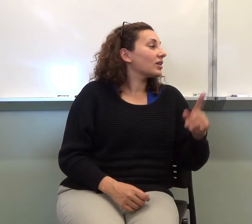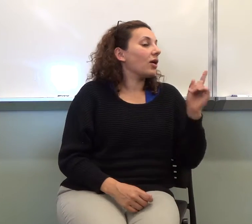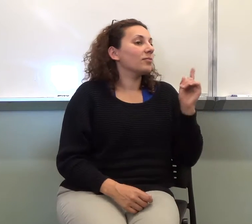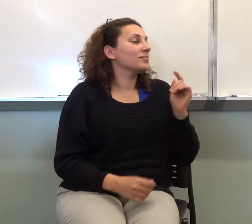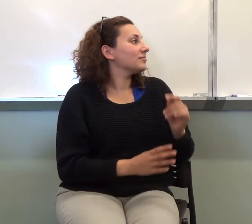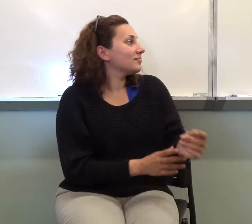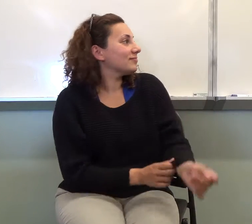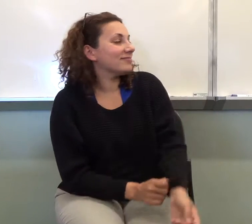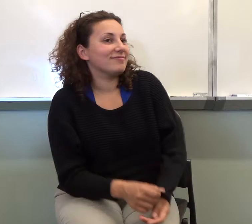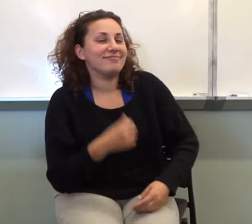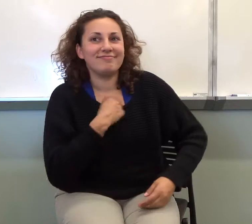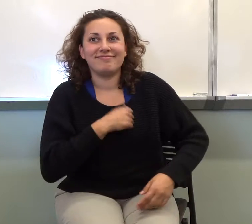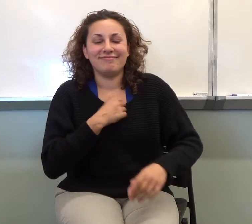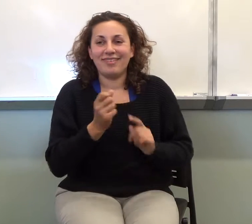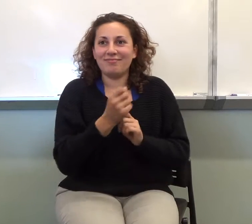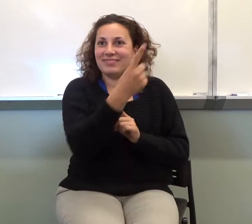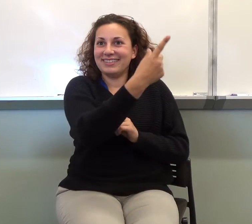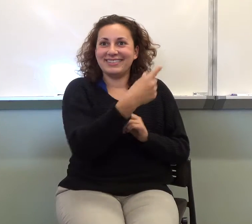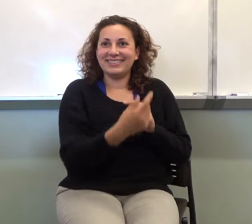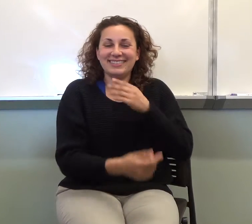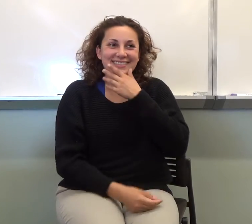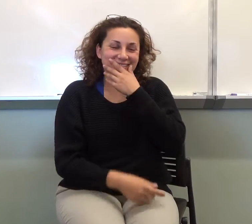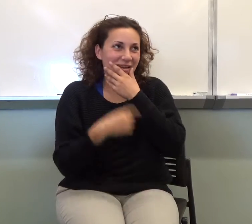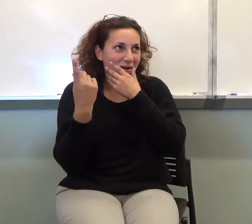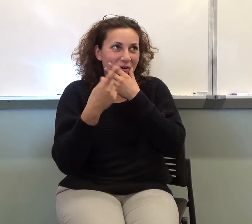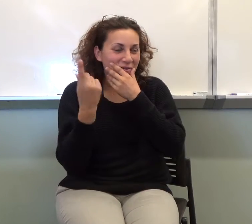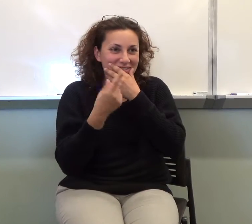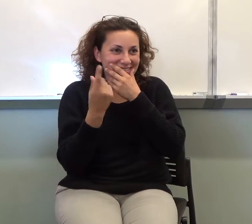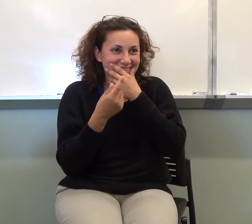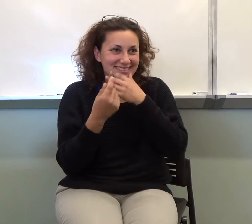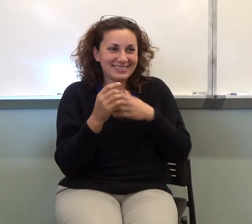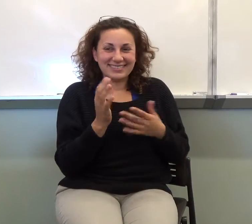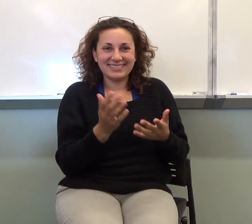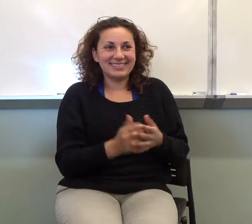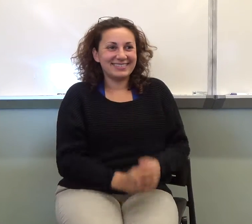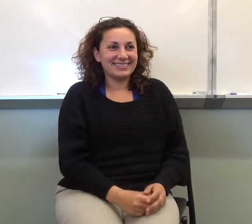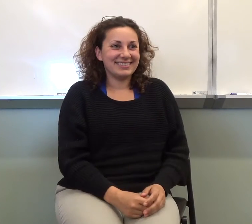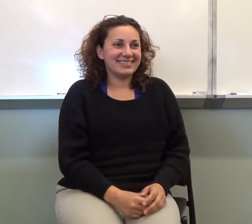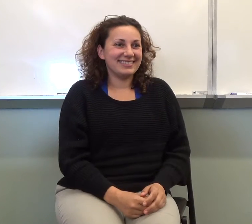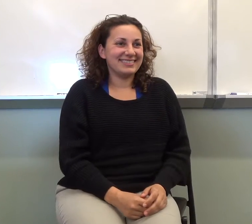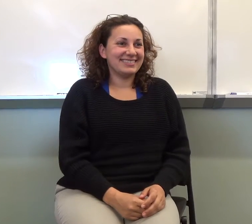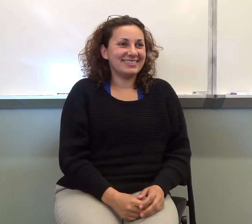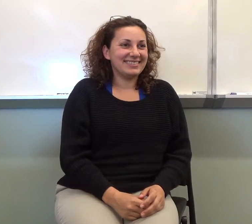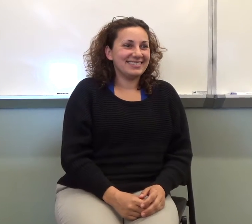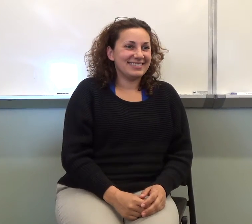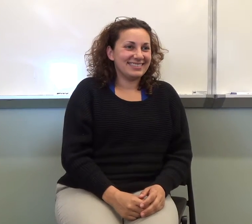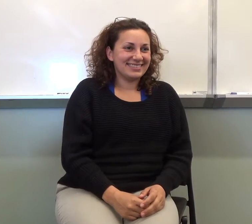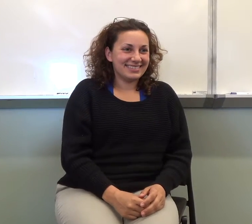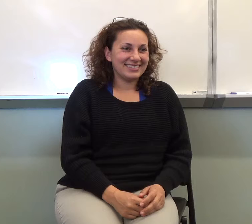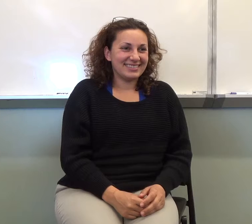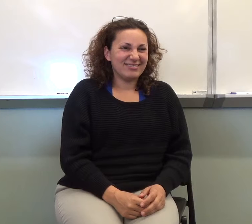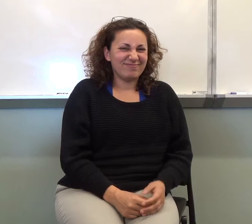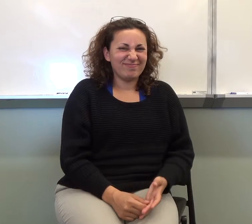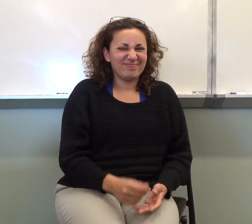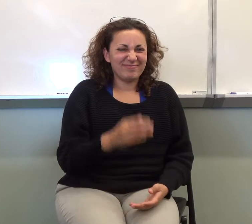saying it's 70% probability of rain. So there's a lot of data, and therefore the probabilities are pretty